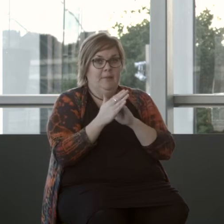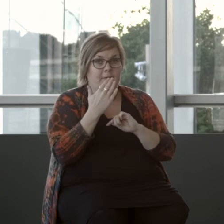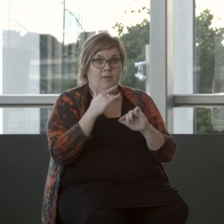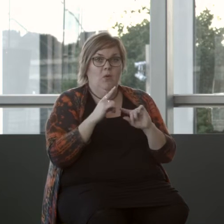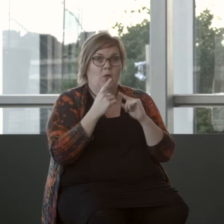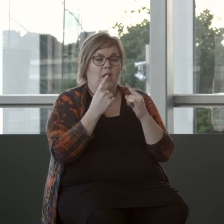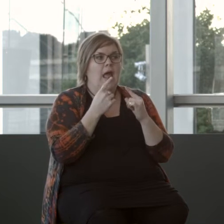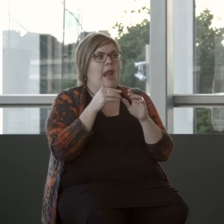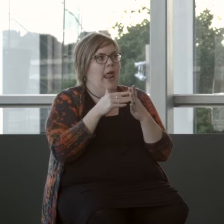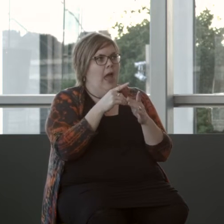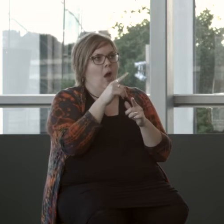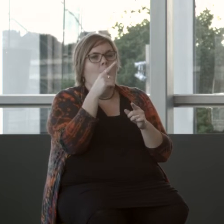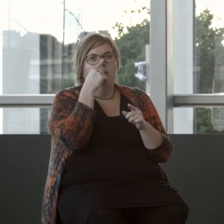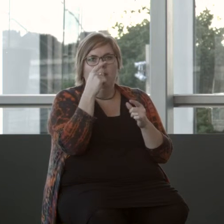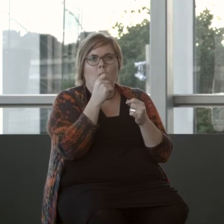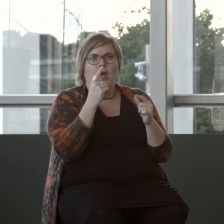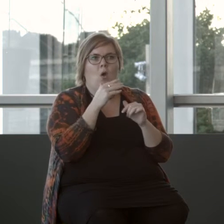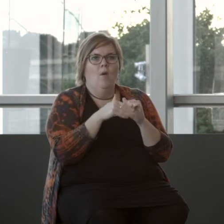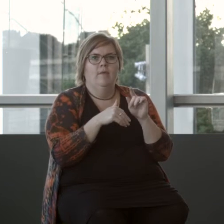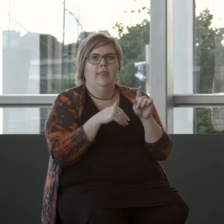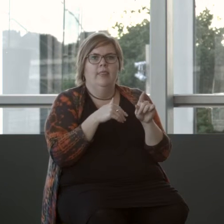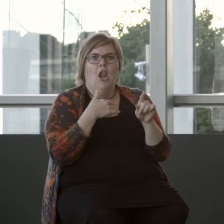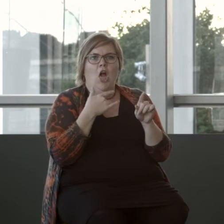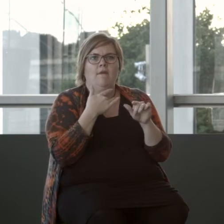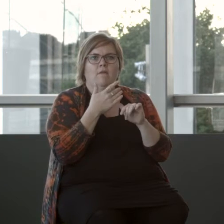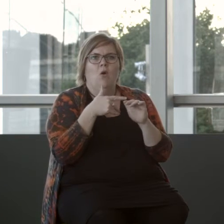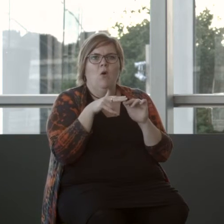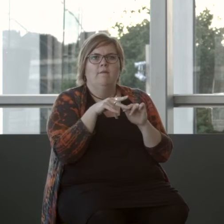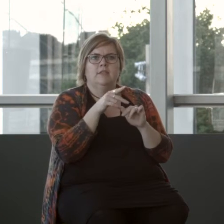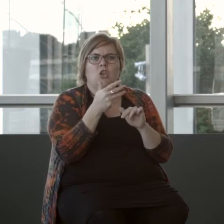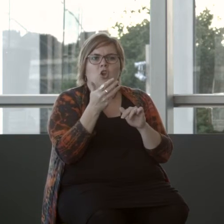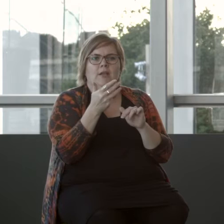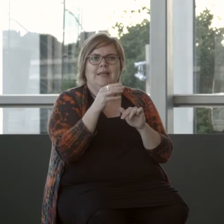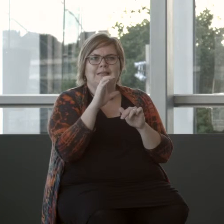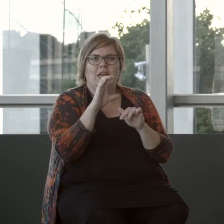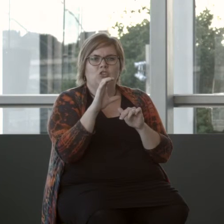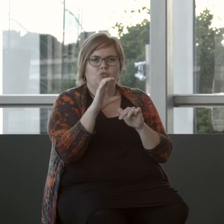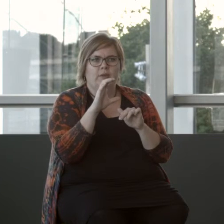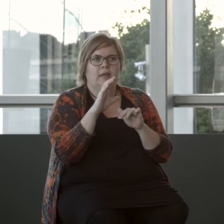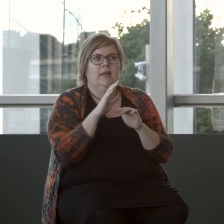are aware of the life of this 19th century